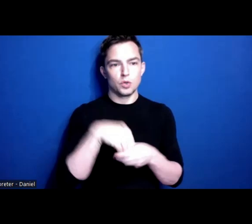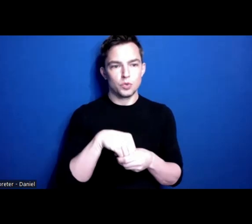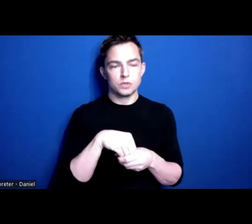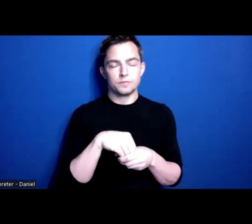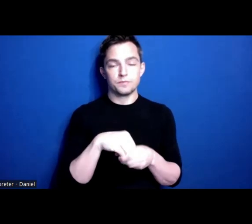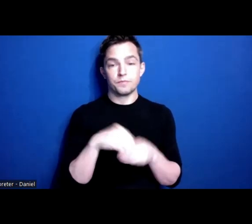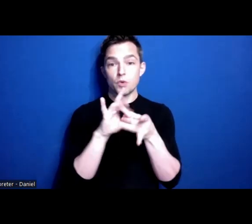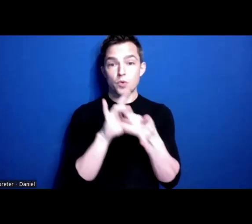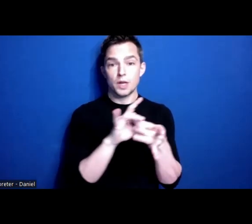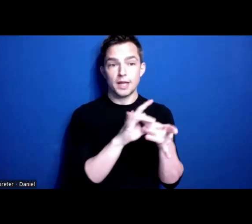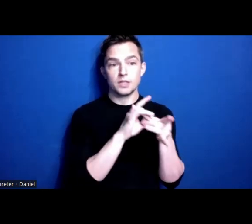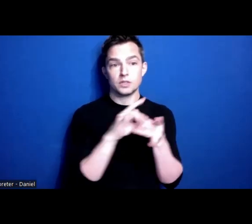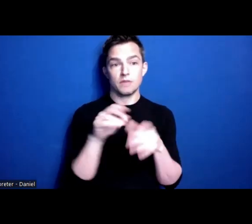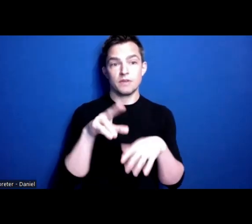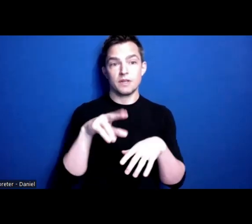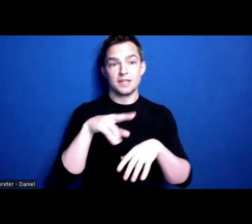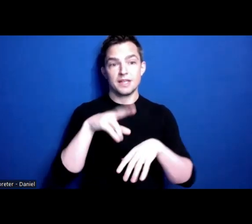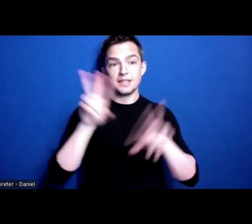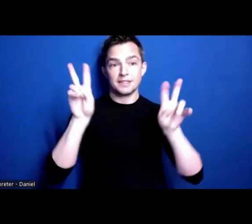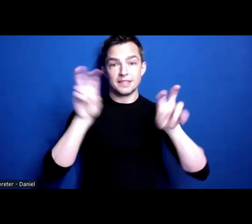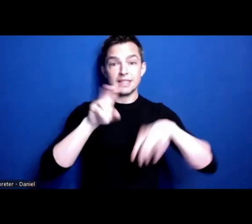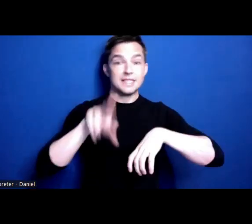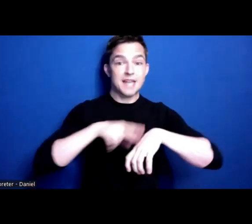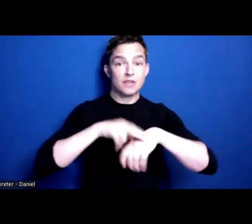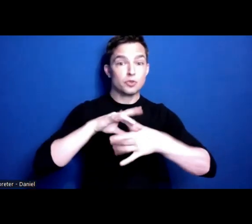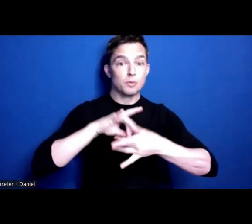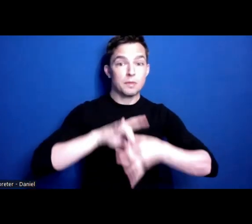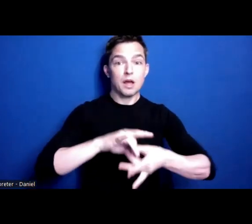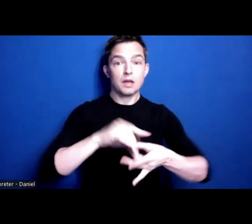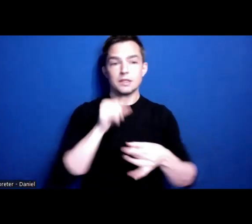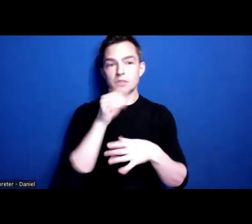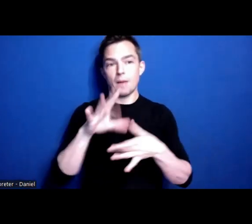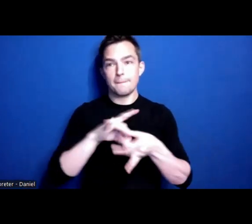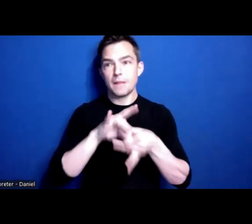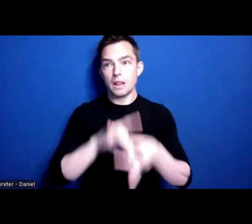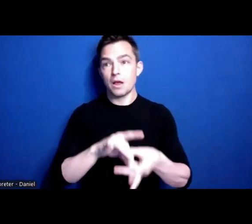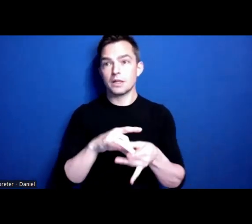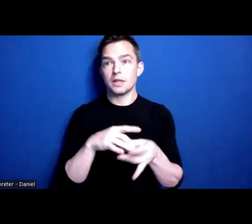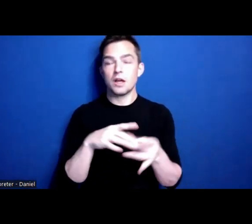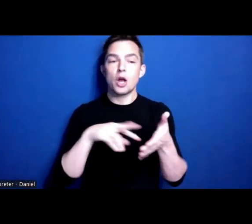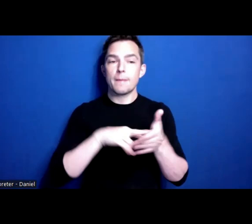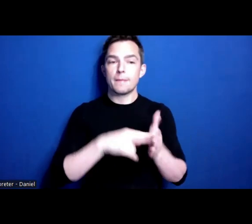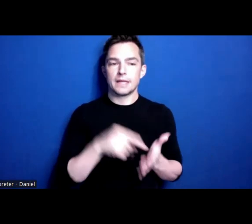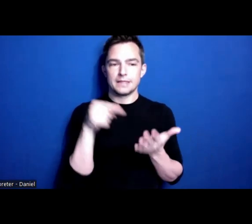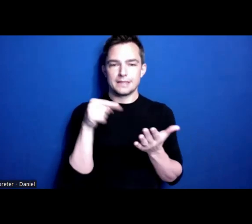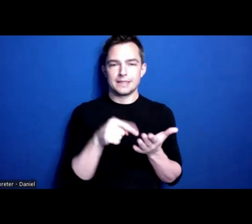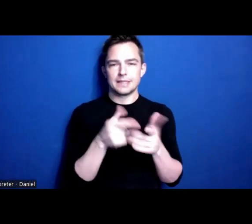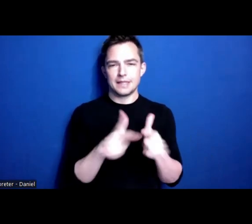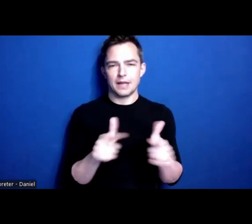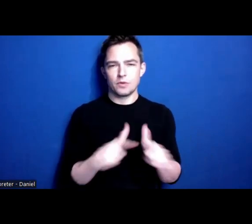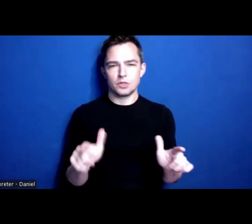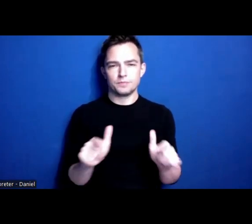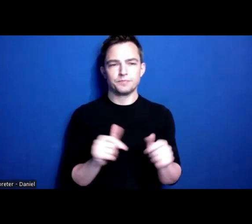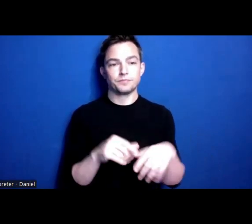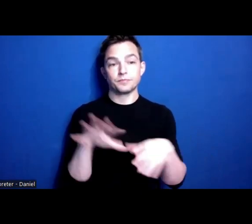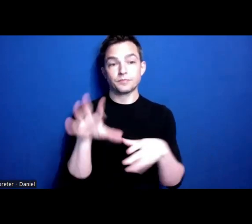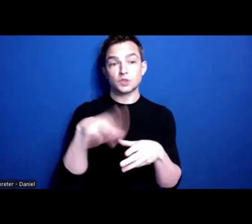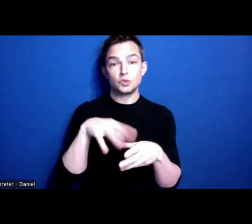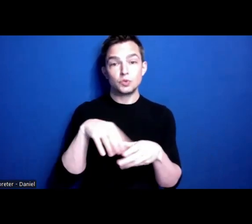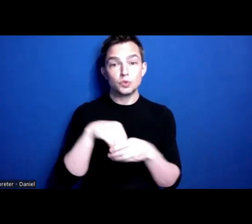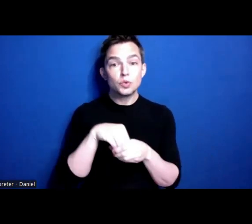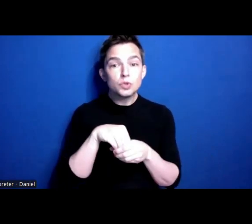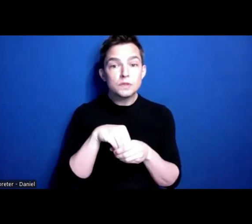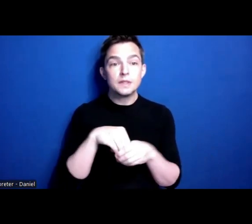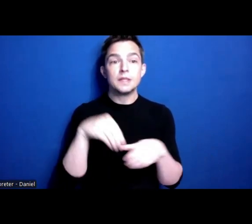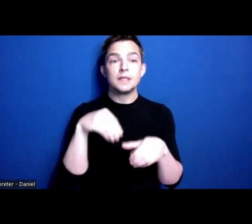Relations of natural belonging and non-belonging are implicated in this language. And inclusion in